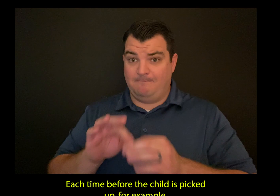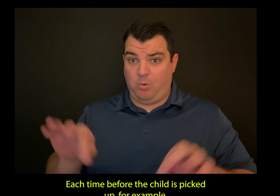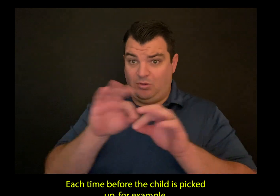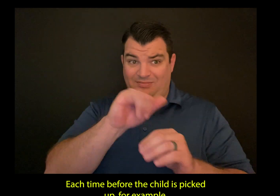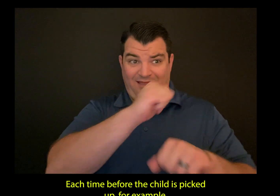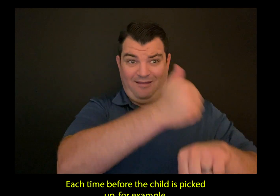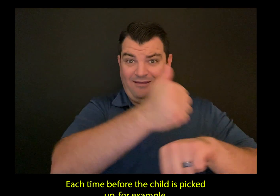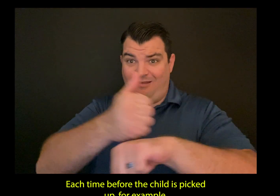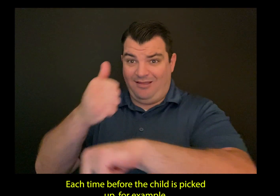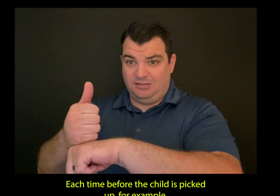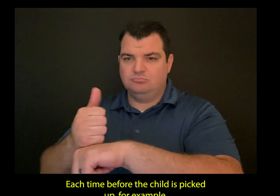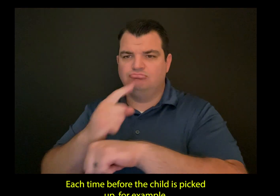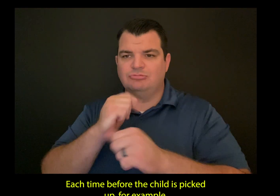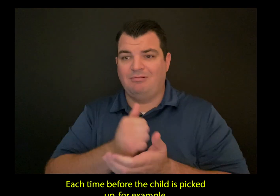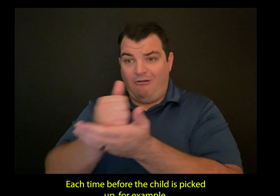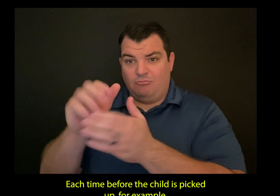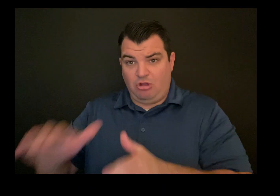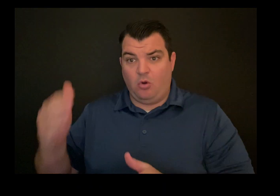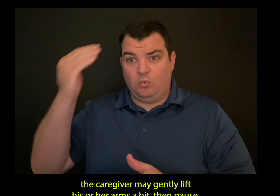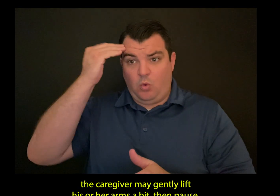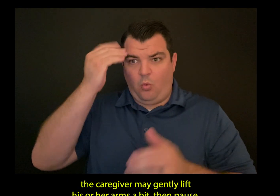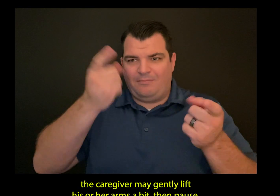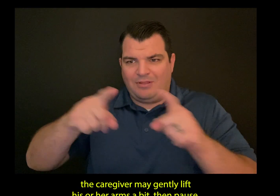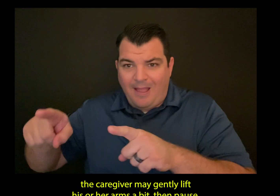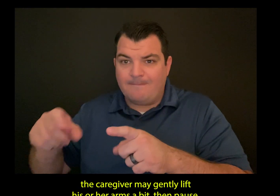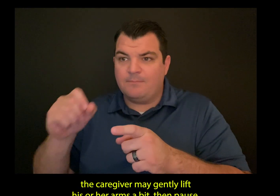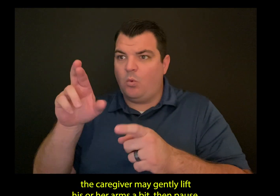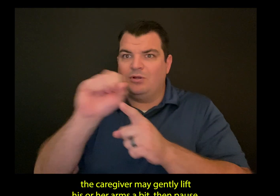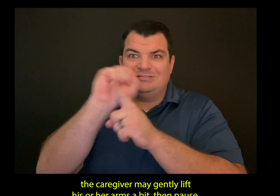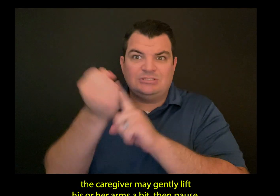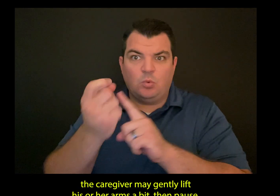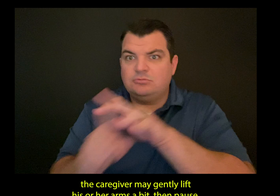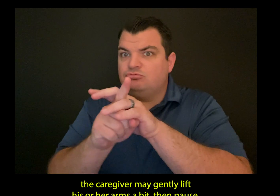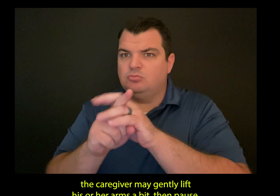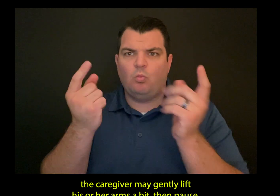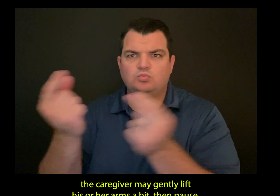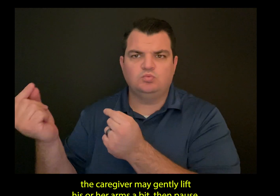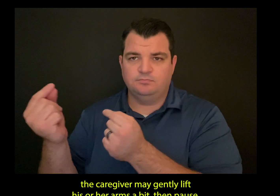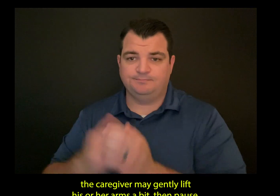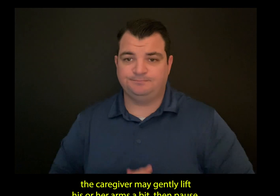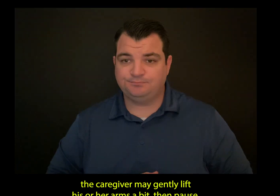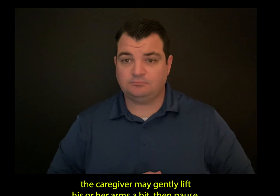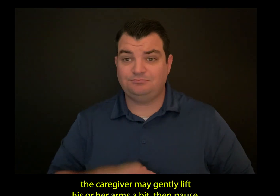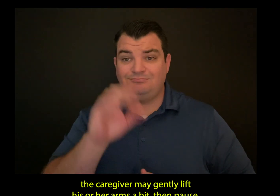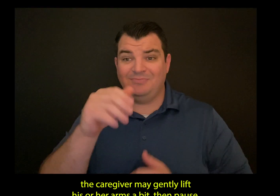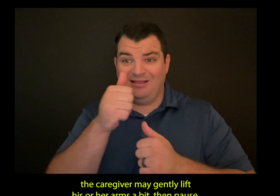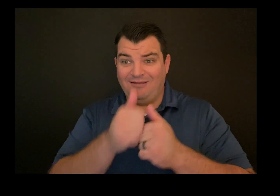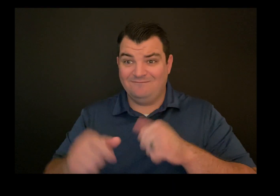Each time before the child is picked up, for example, the caregiver may gently lift his or her arms a bit, then pause,